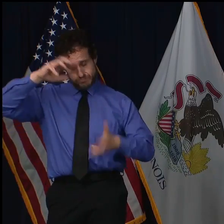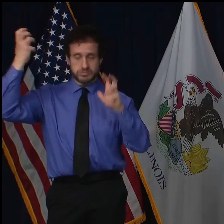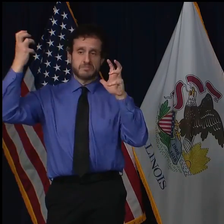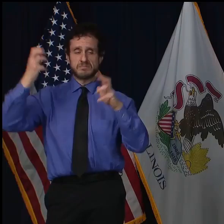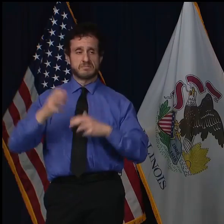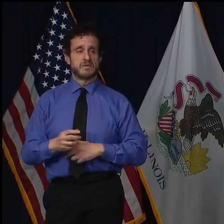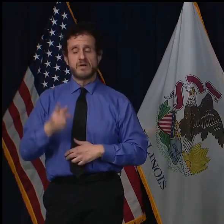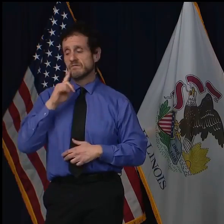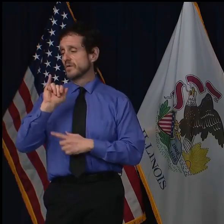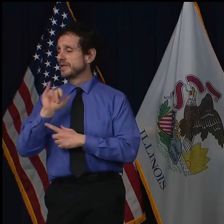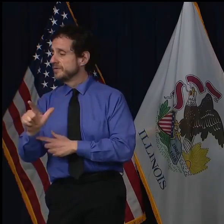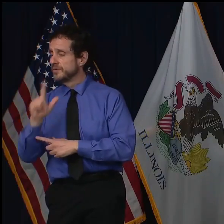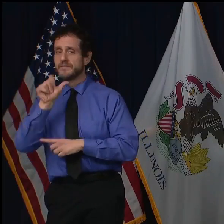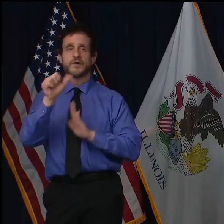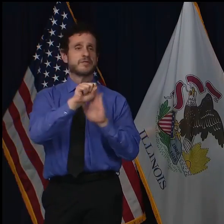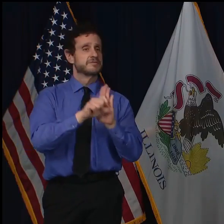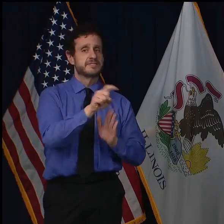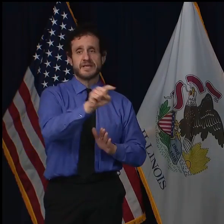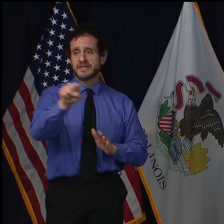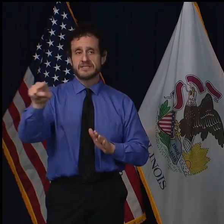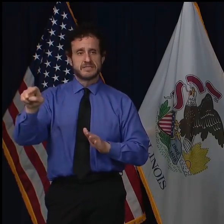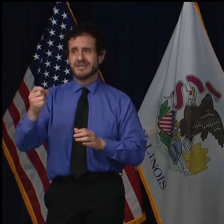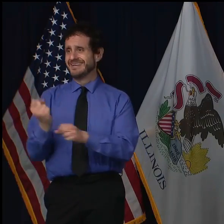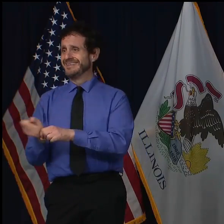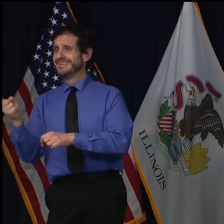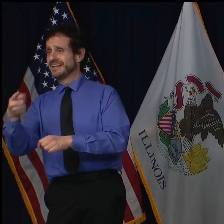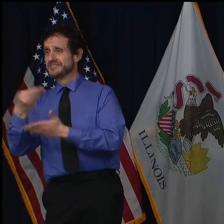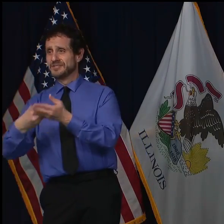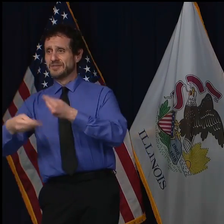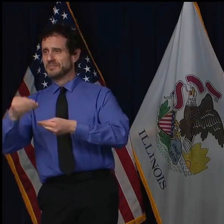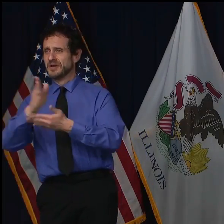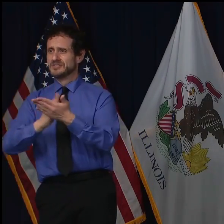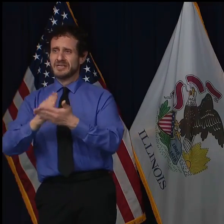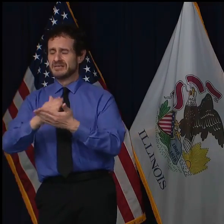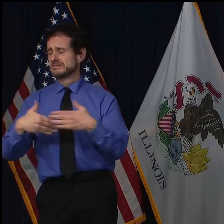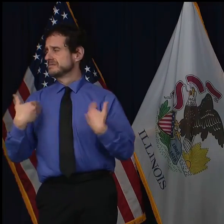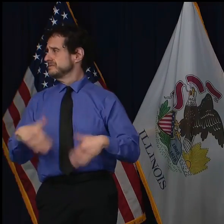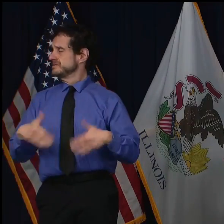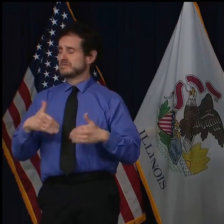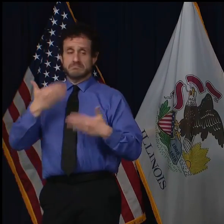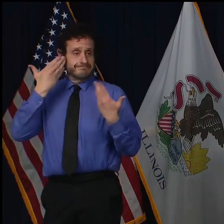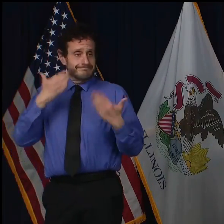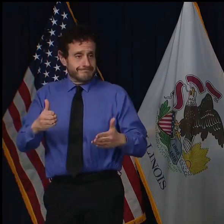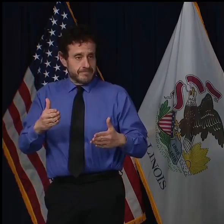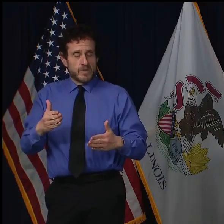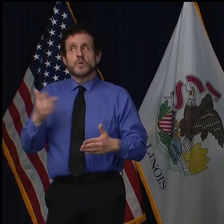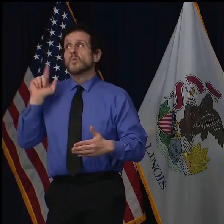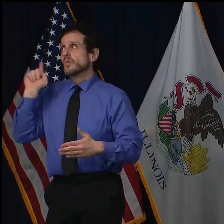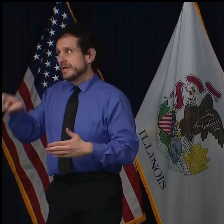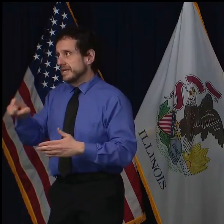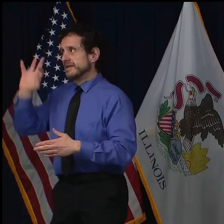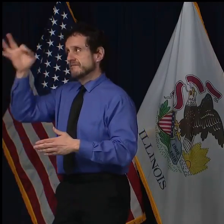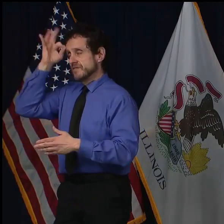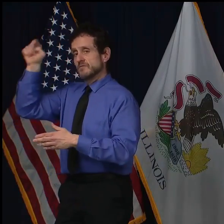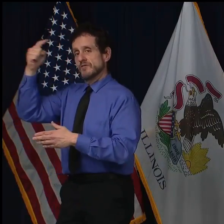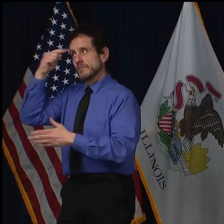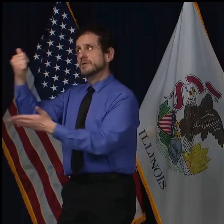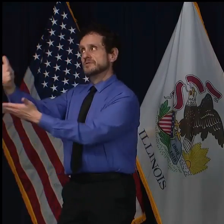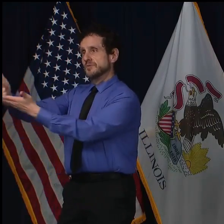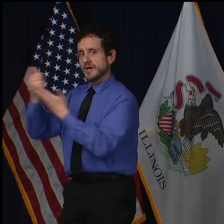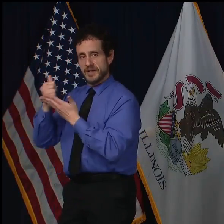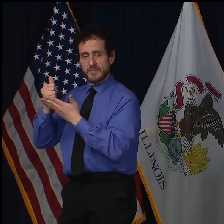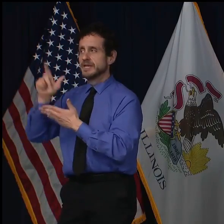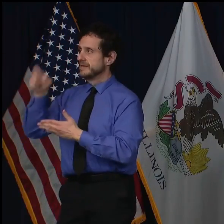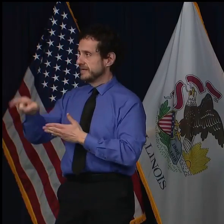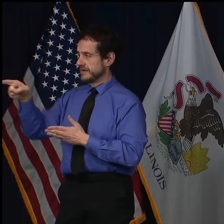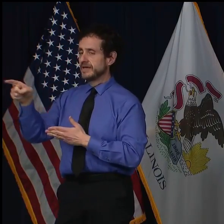for the plans for having a surplus for next year as well, unless the federal government steps up to the plate. And I